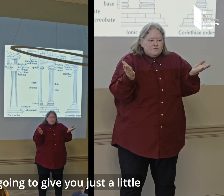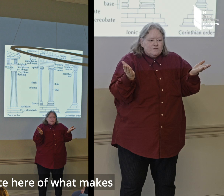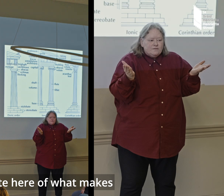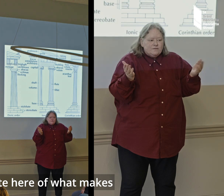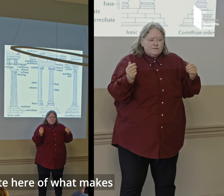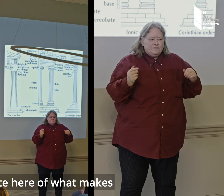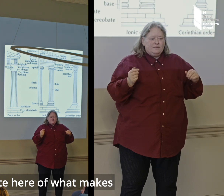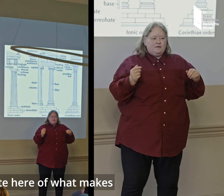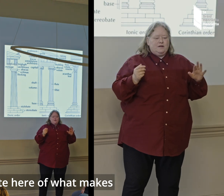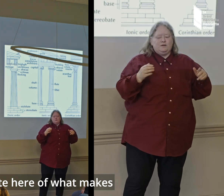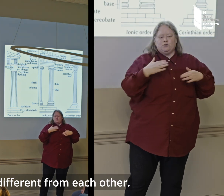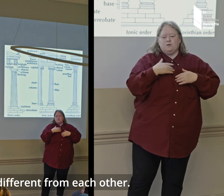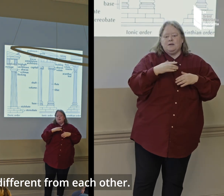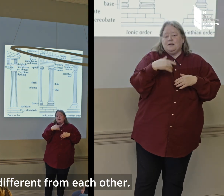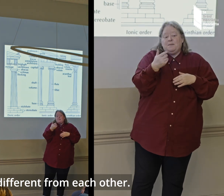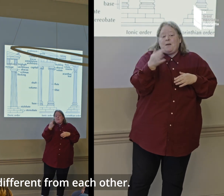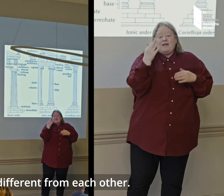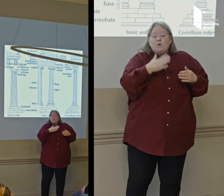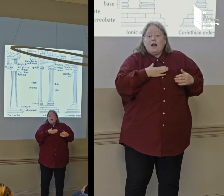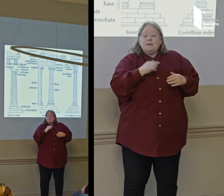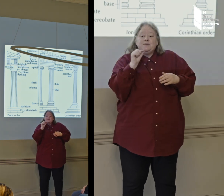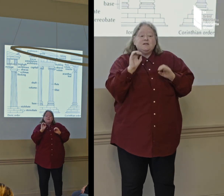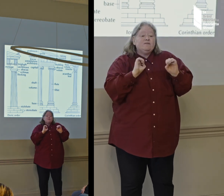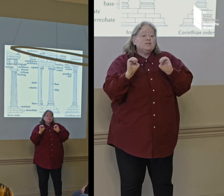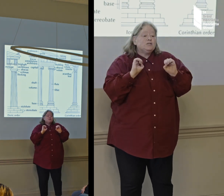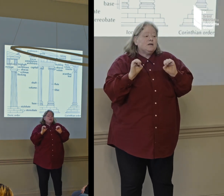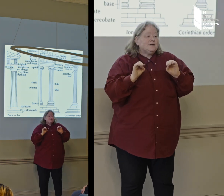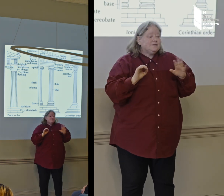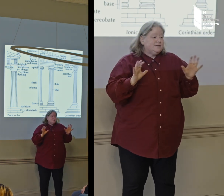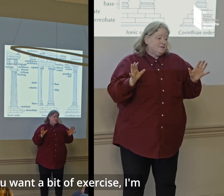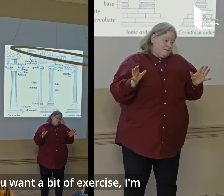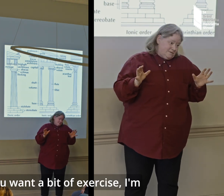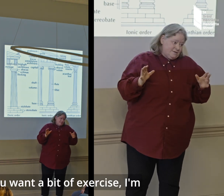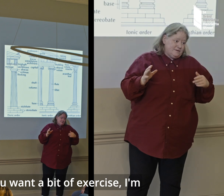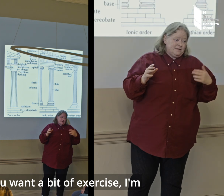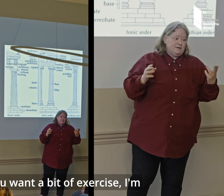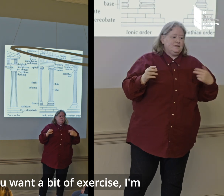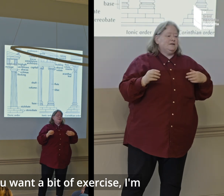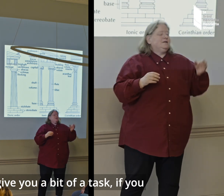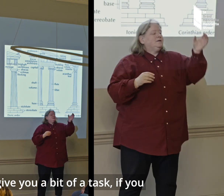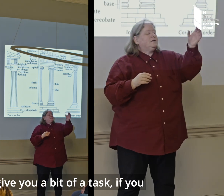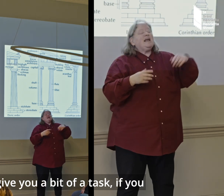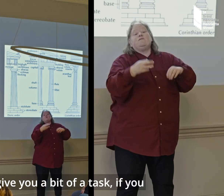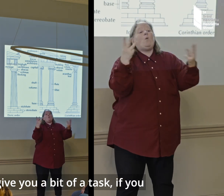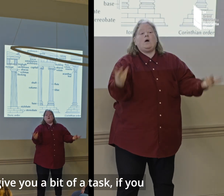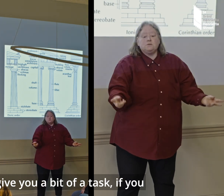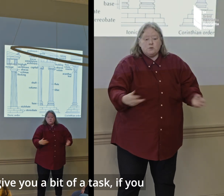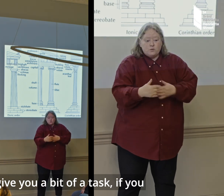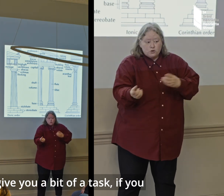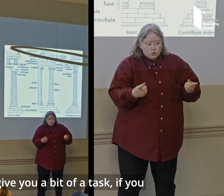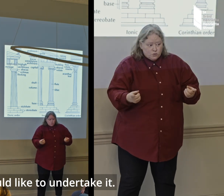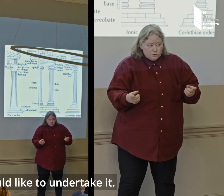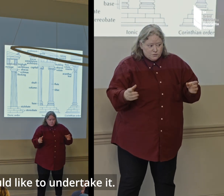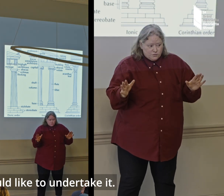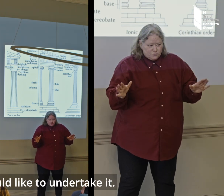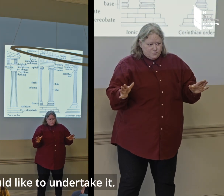a little taste here of what makes these different from each other. And if you want a bit of exercise, I'm going to give you a bit of a task,